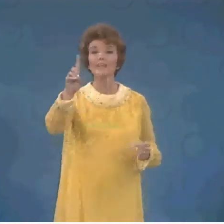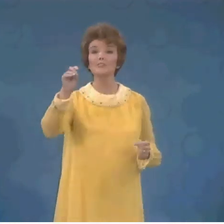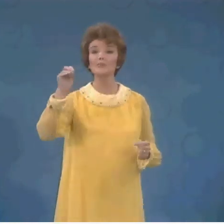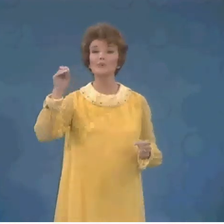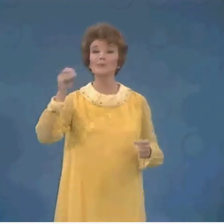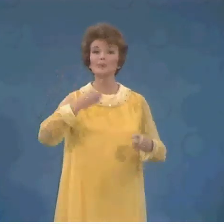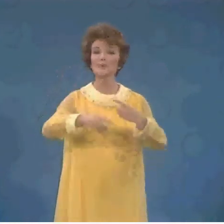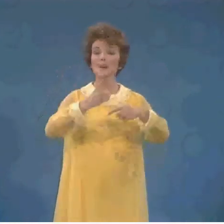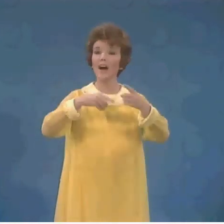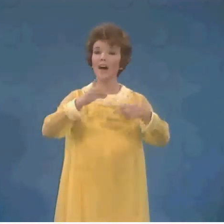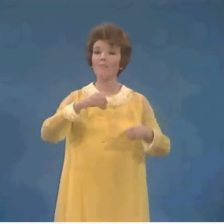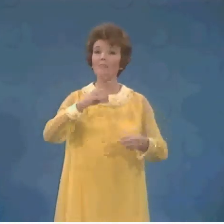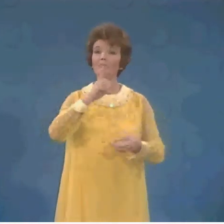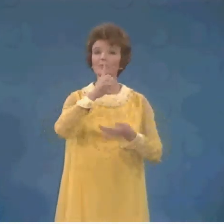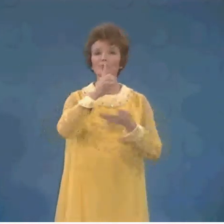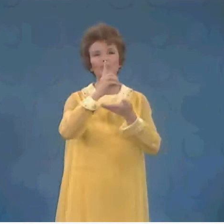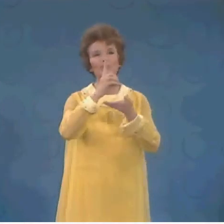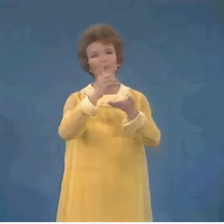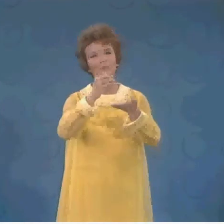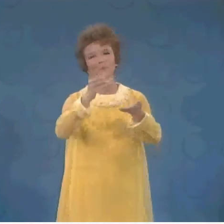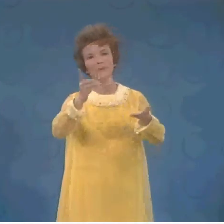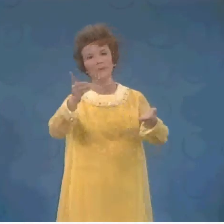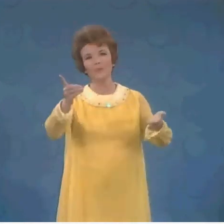do come true.